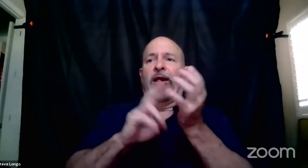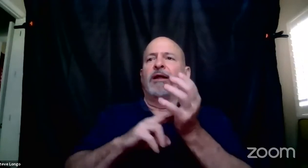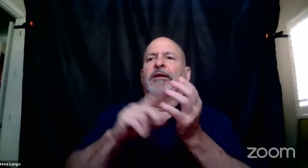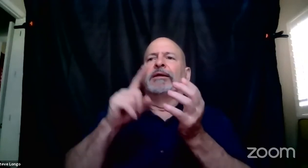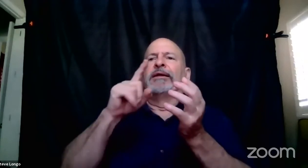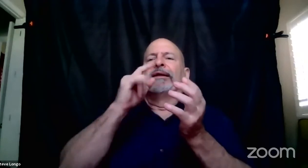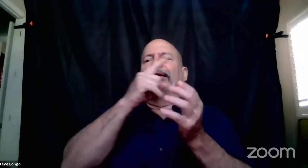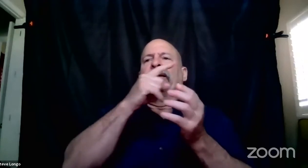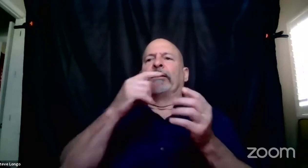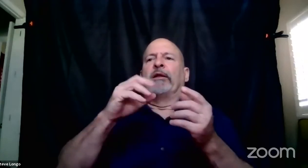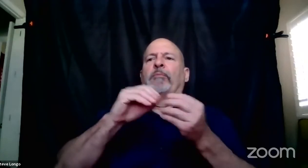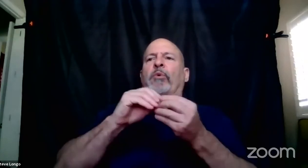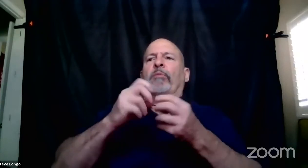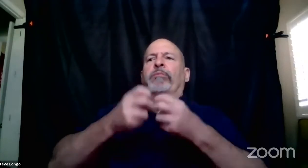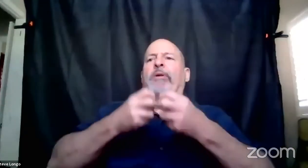the organization they work for.